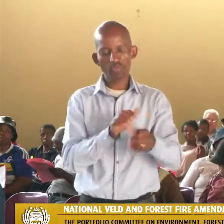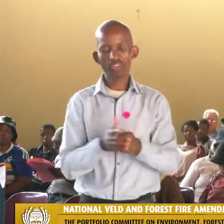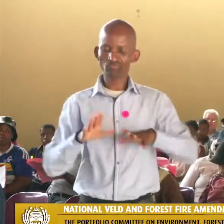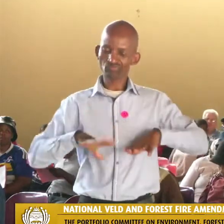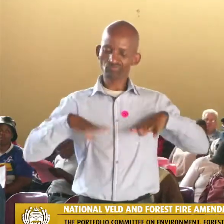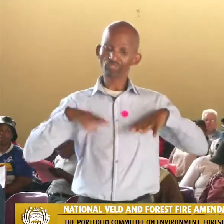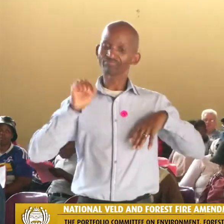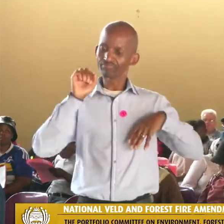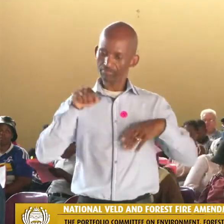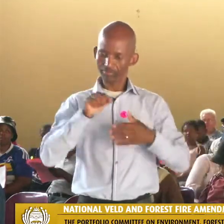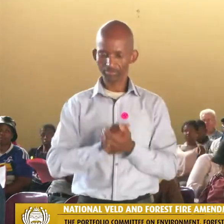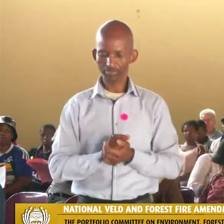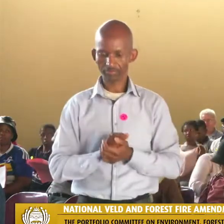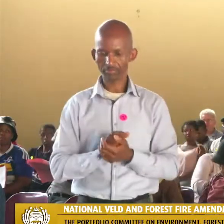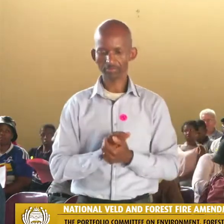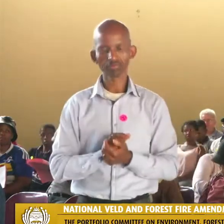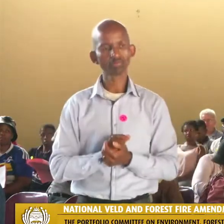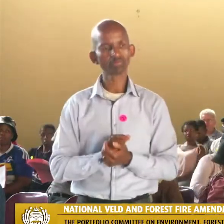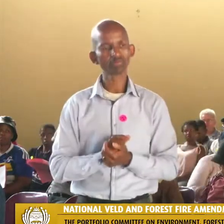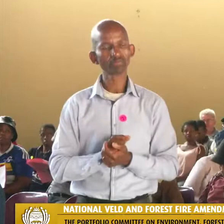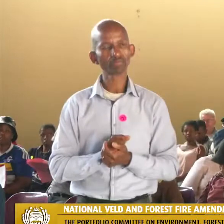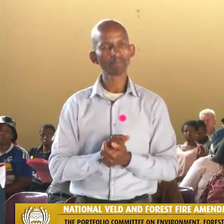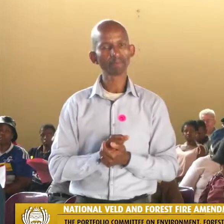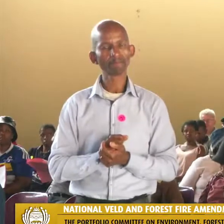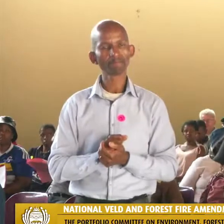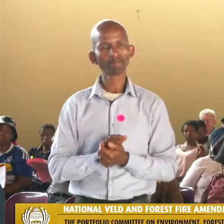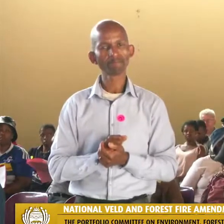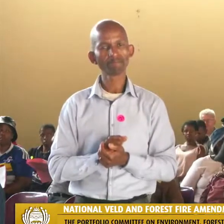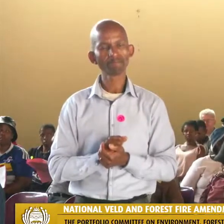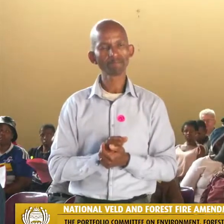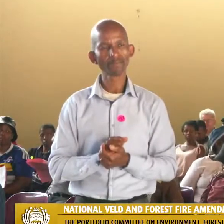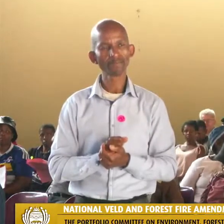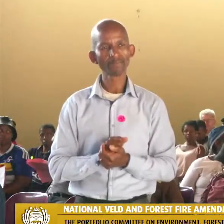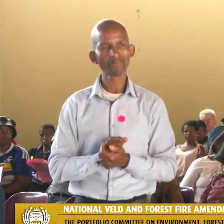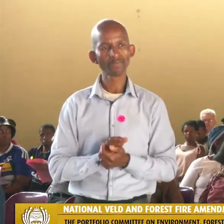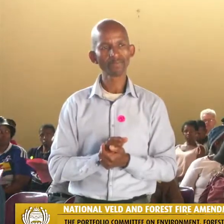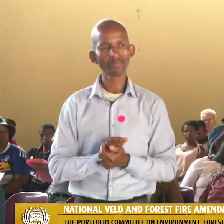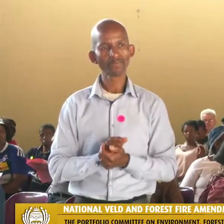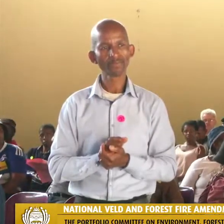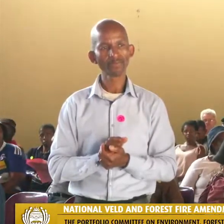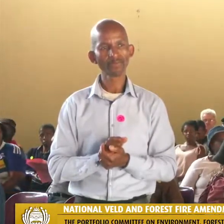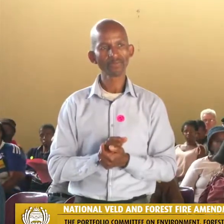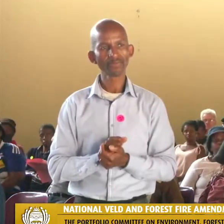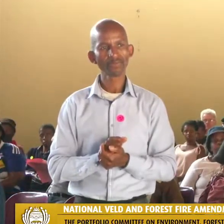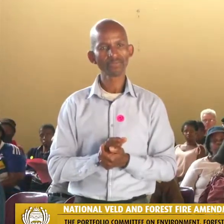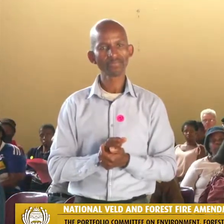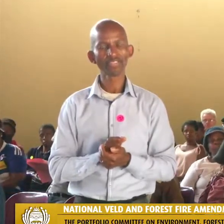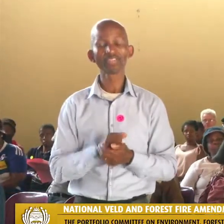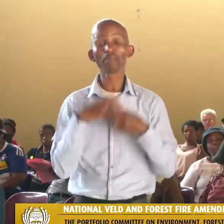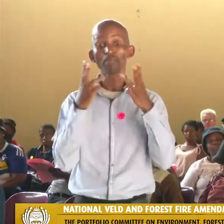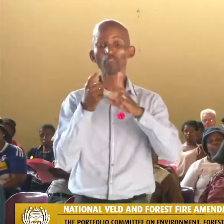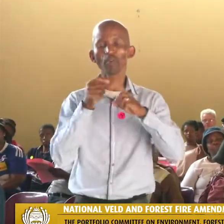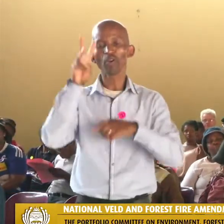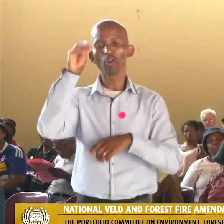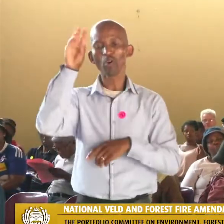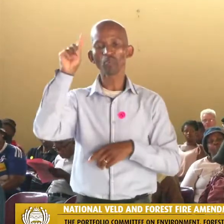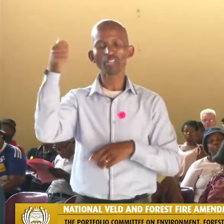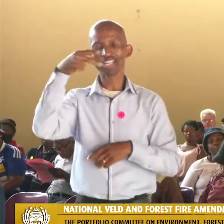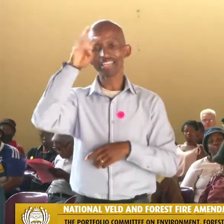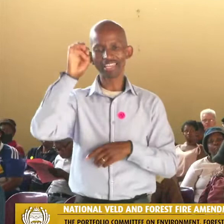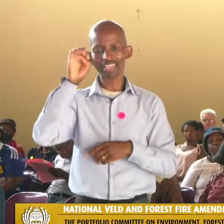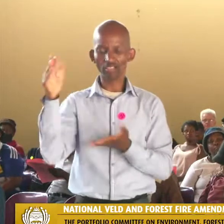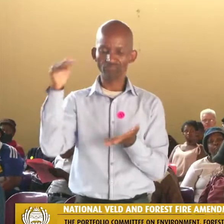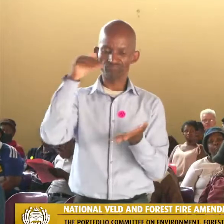Those people are farmers, they do plow. Ene ba dula ka motlhakeng ba jambile le bona ba kitetse